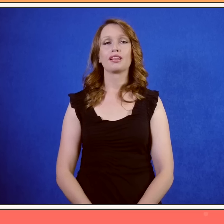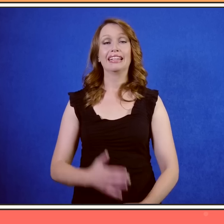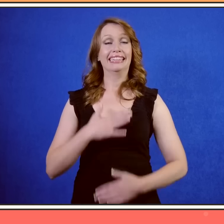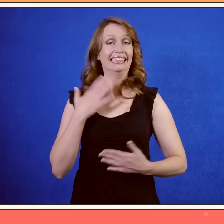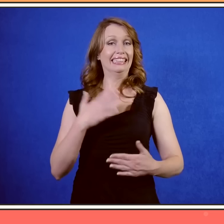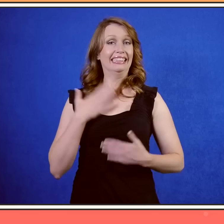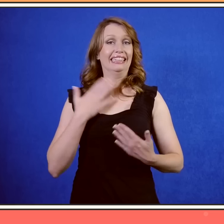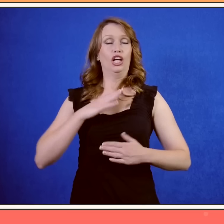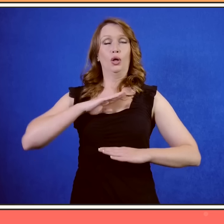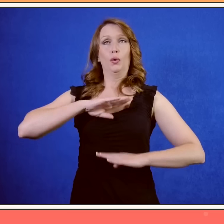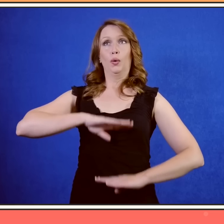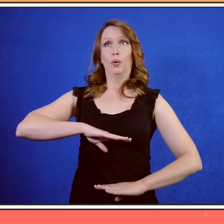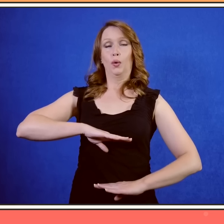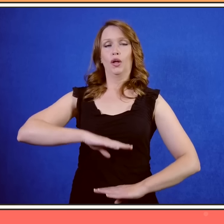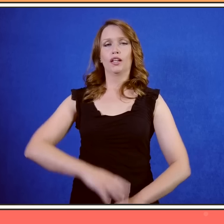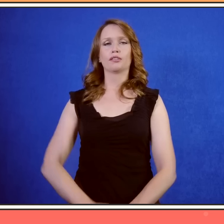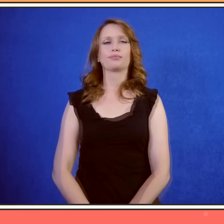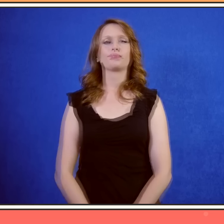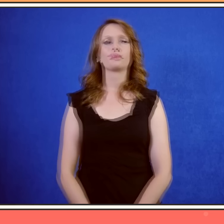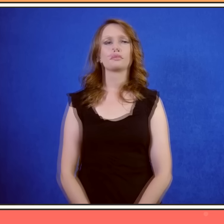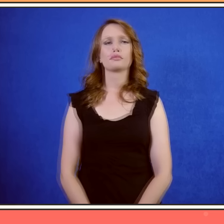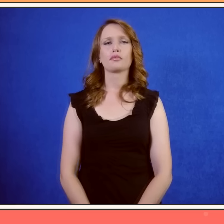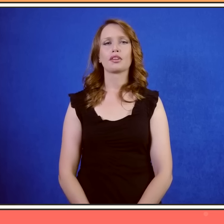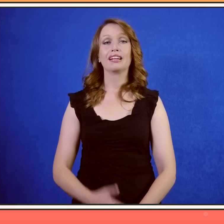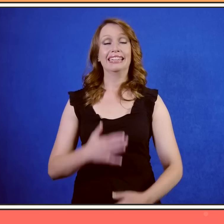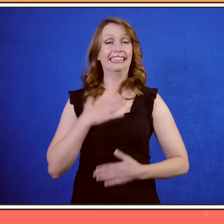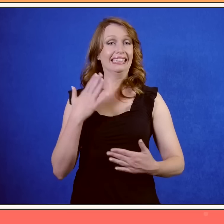The feeling when school lets out.